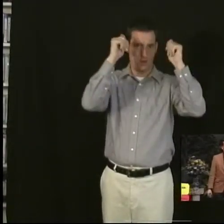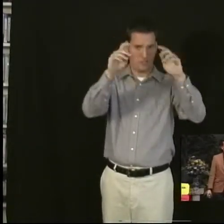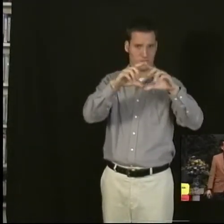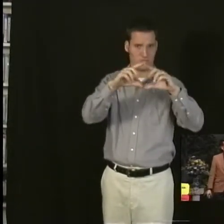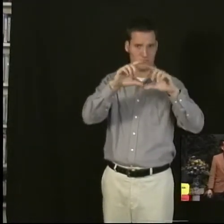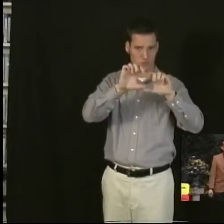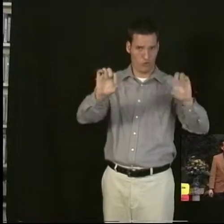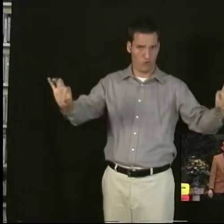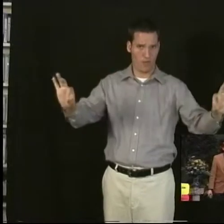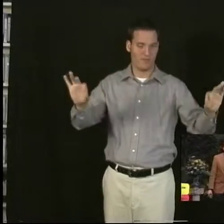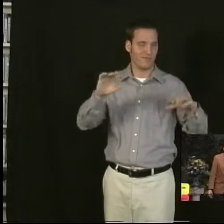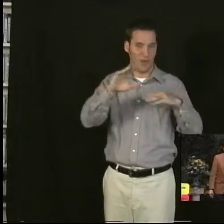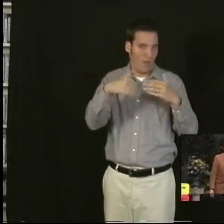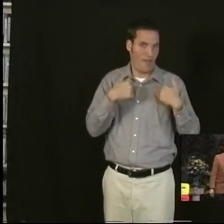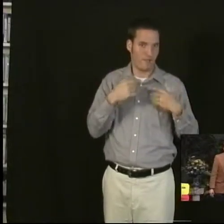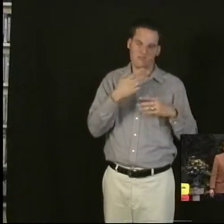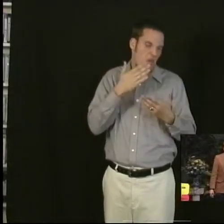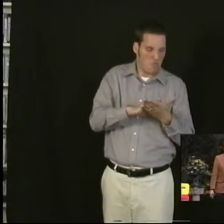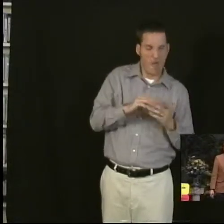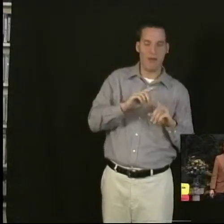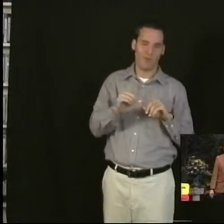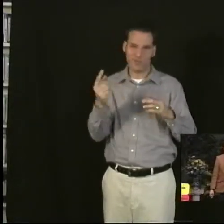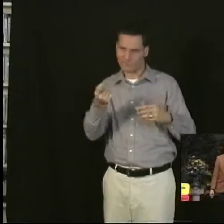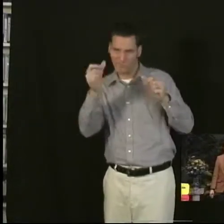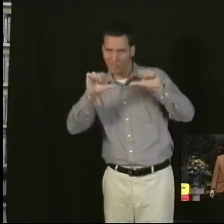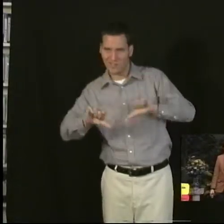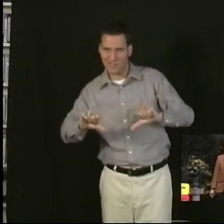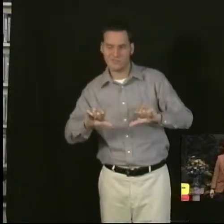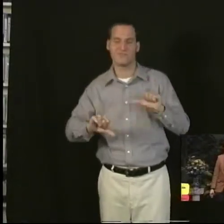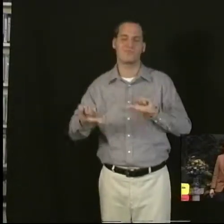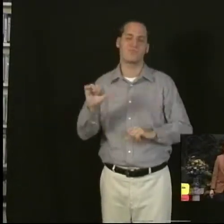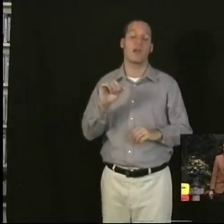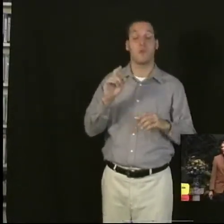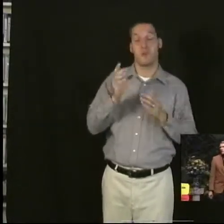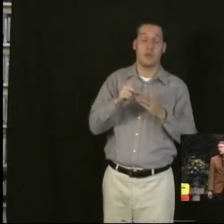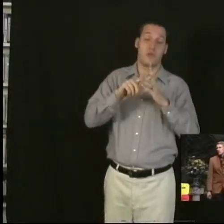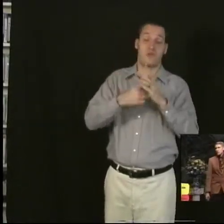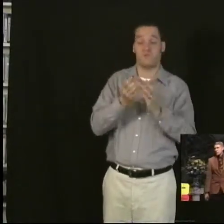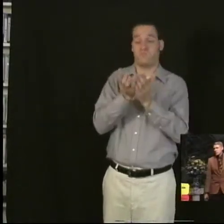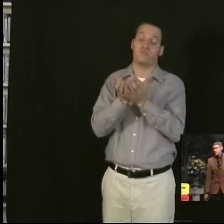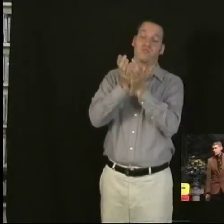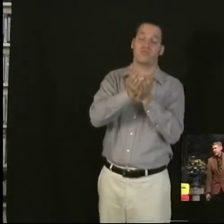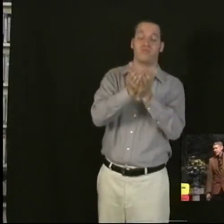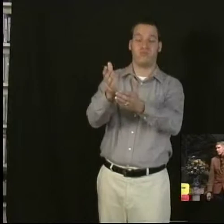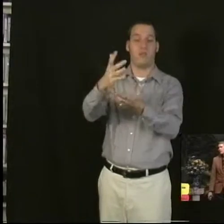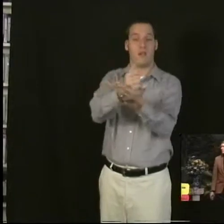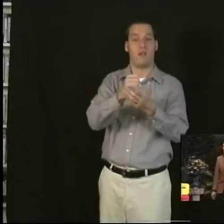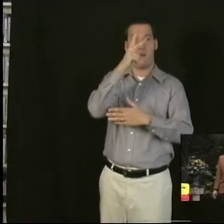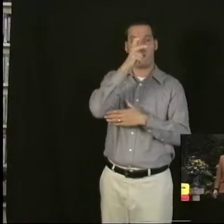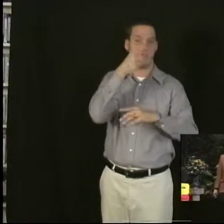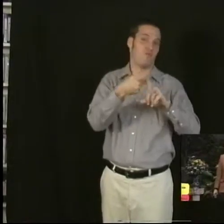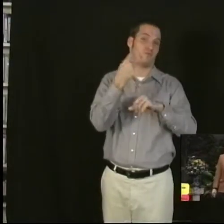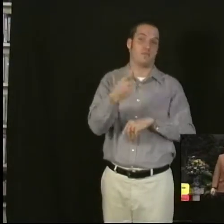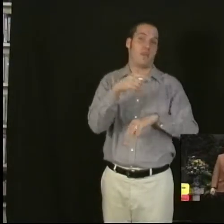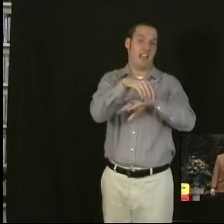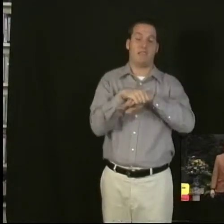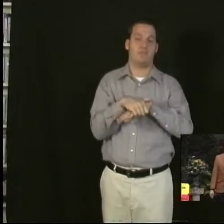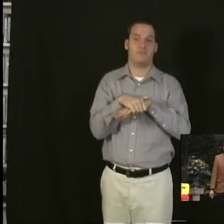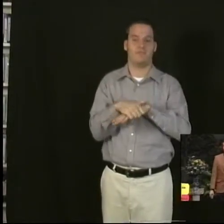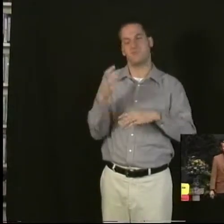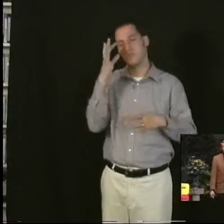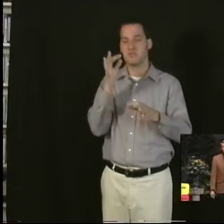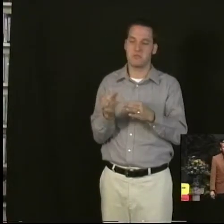bad, but he's not a scientist. Charles Darwin set sail on board the Beagle. He's going to sail around the world and collect bugs for somebody back in England. And he